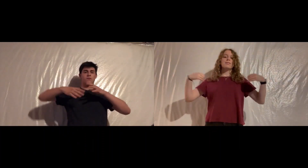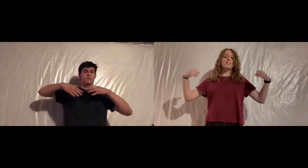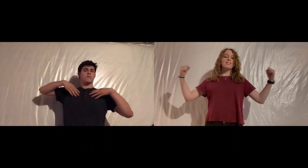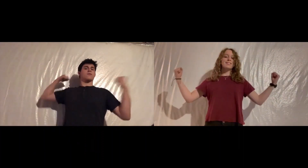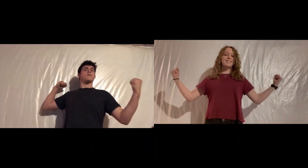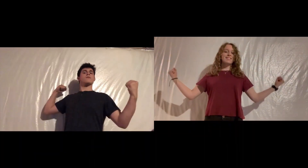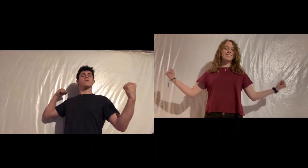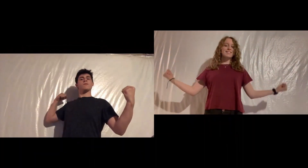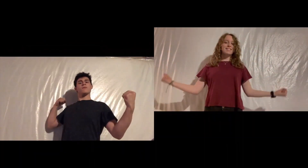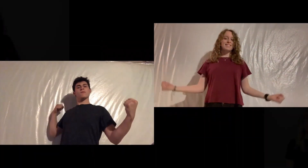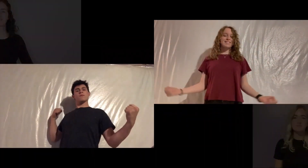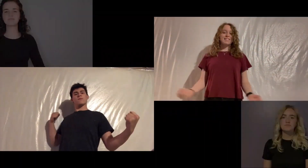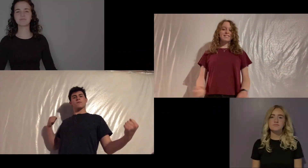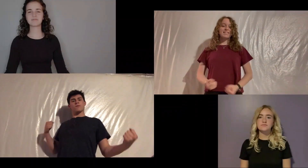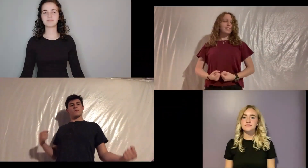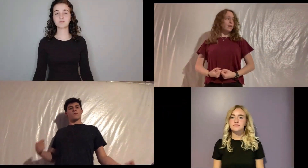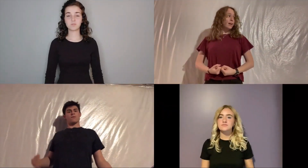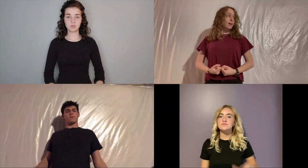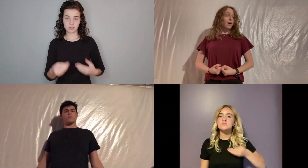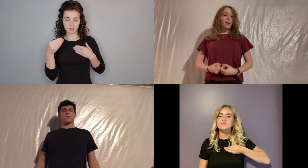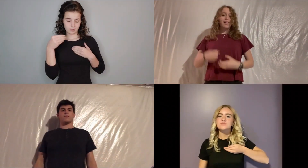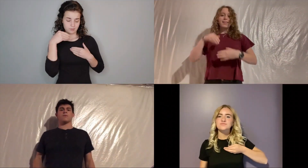stand my ground.